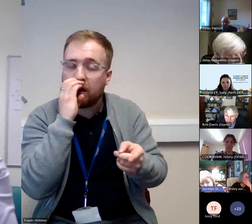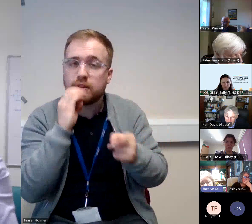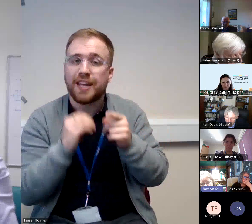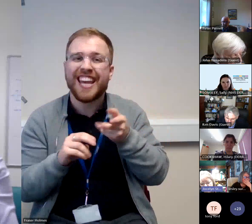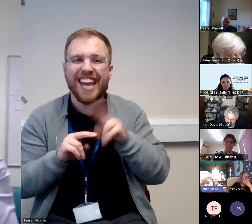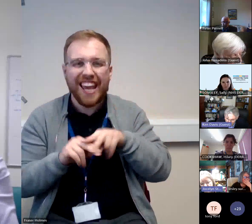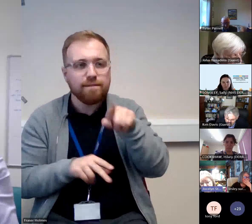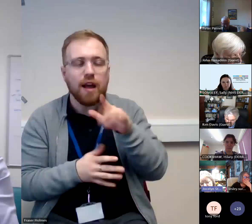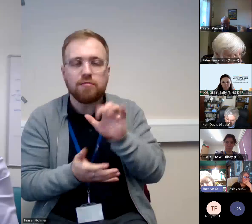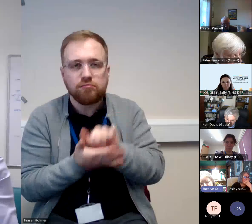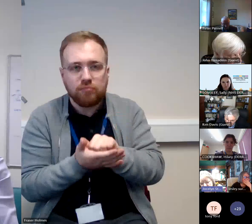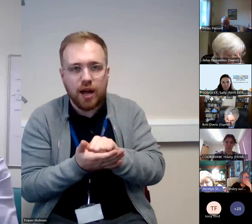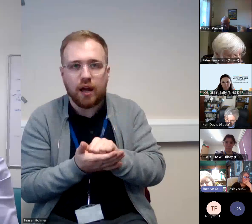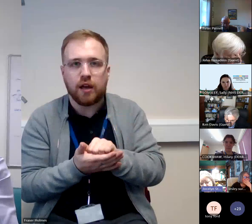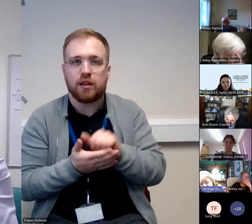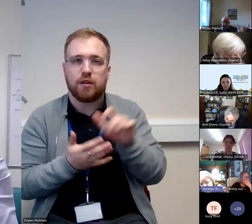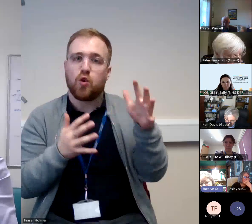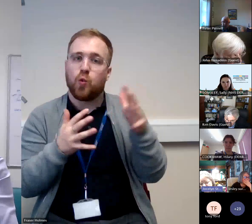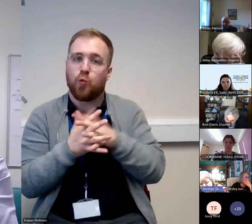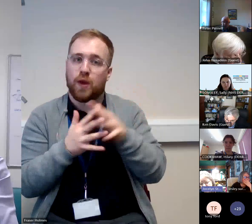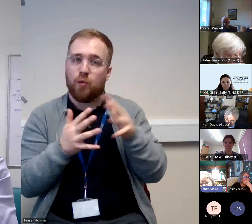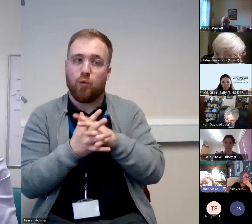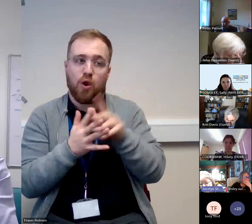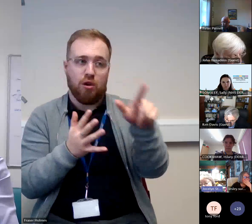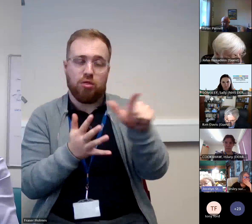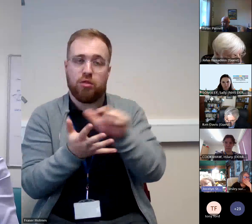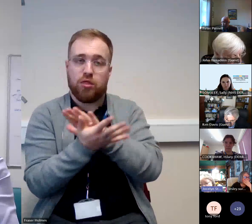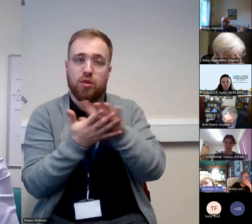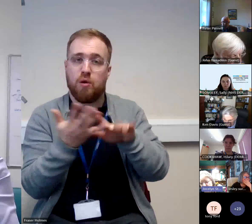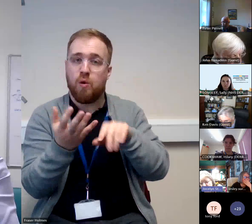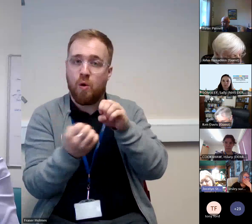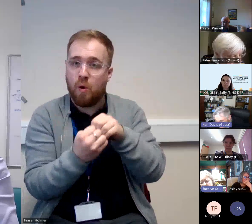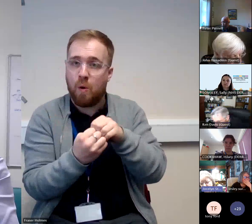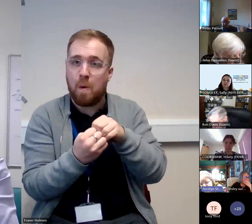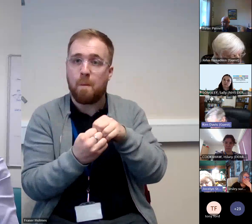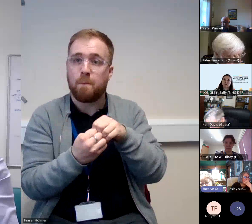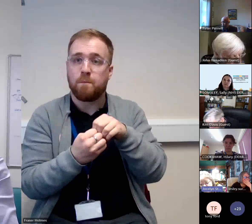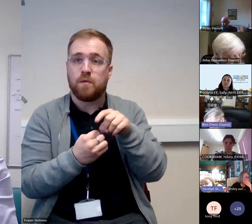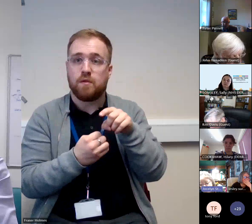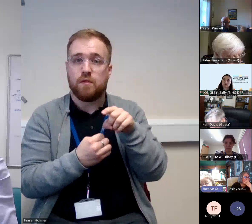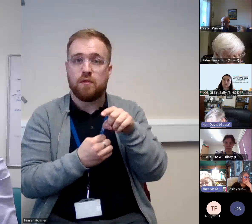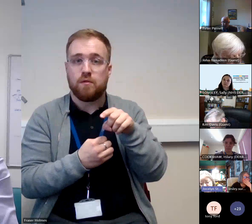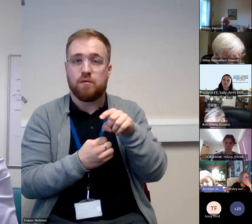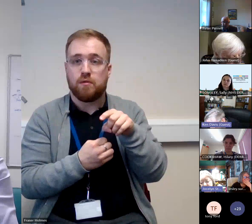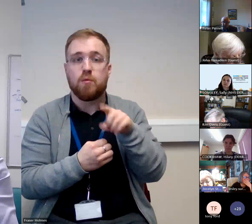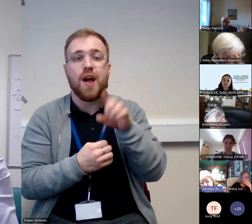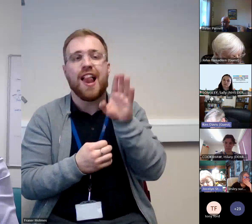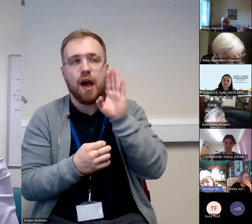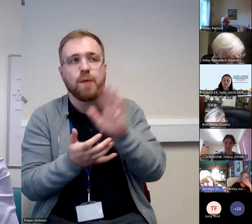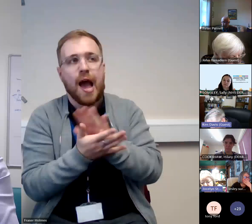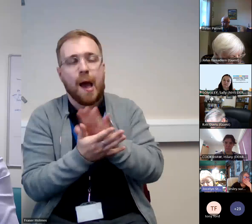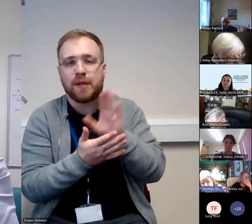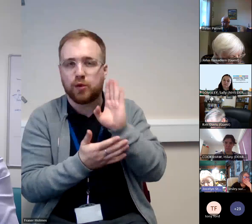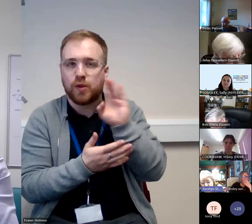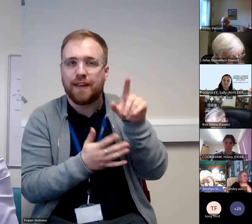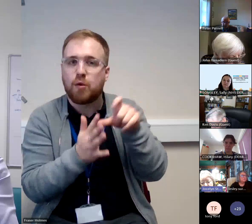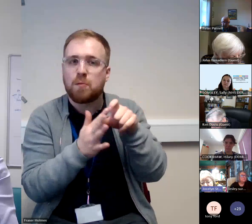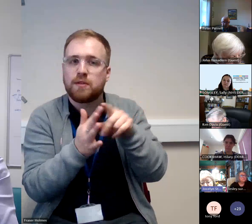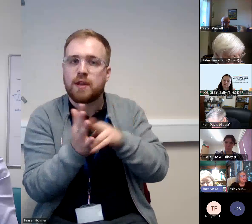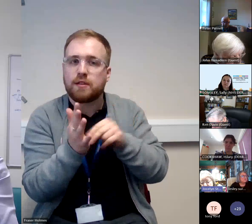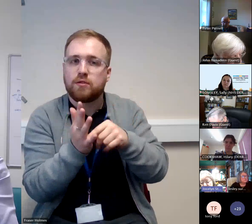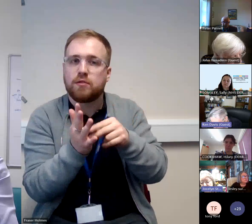case, because the Whitworth is the hub that is serving, well, I'm pleased to hear about Denton taking over for the